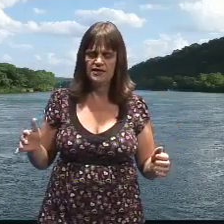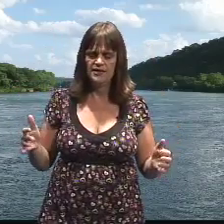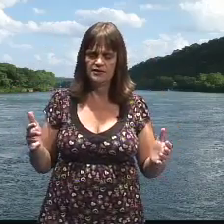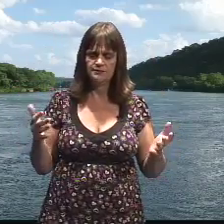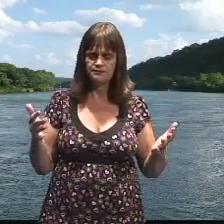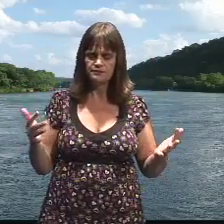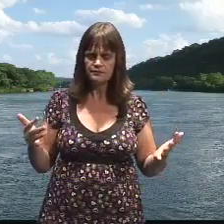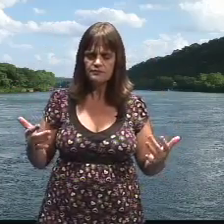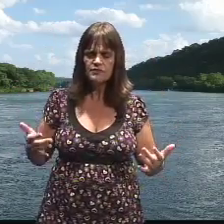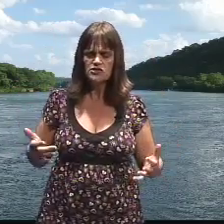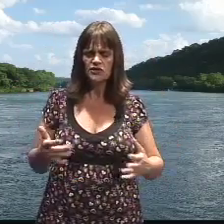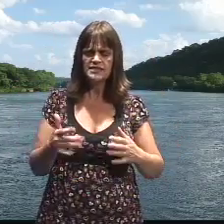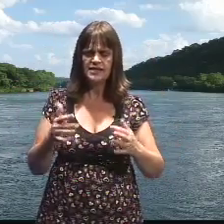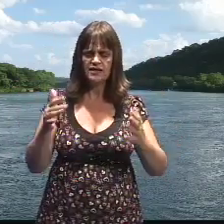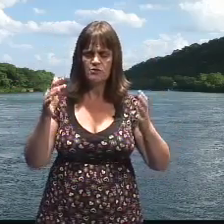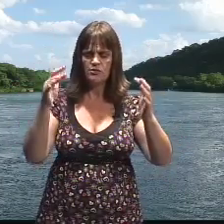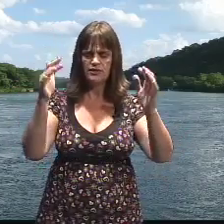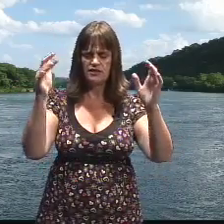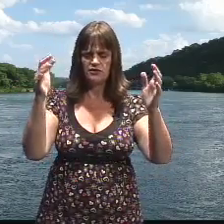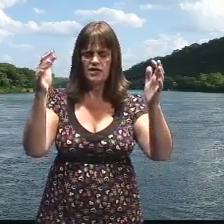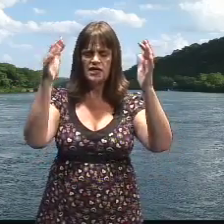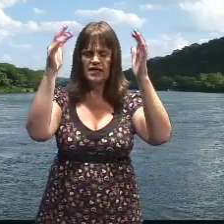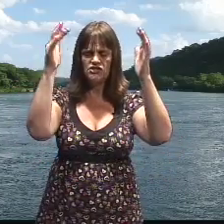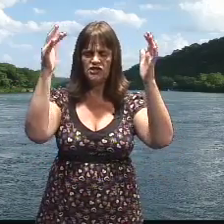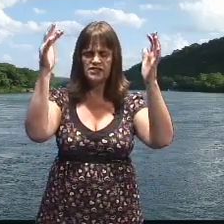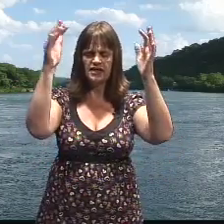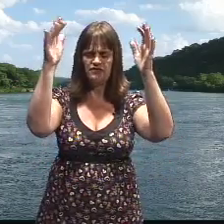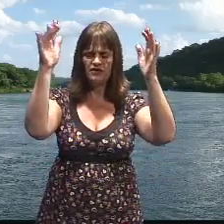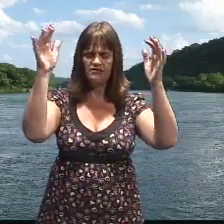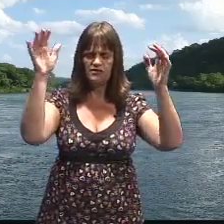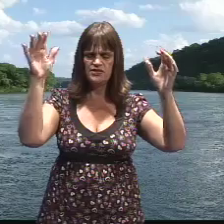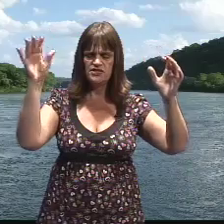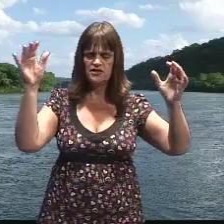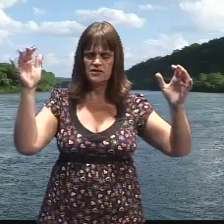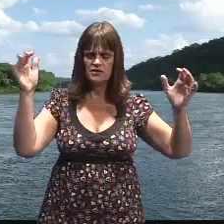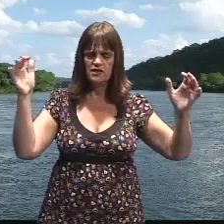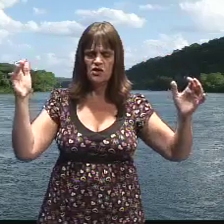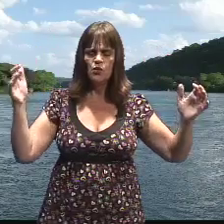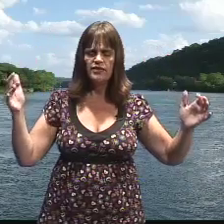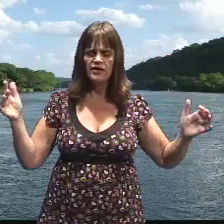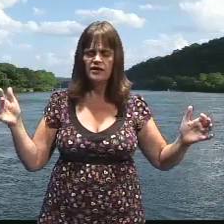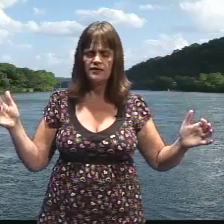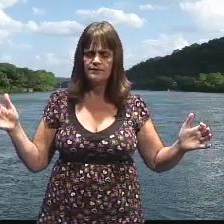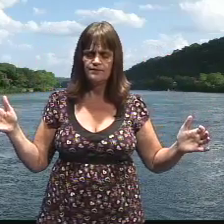understand. So let's take a moment here and just get very, very still within.